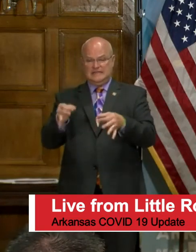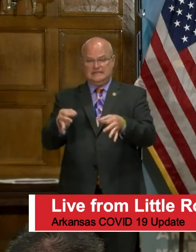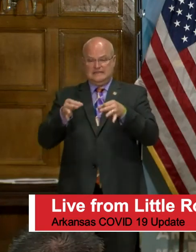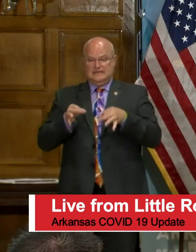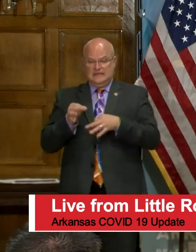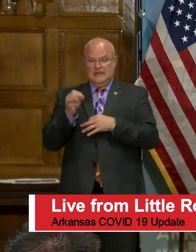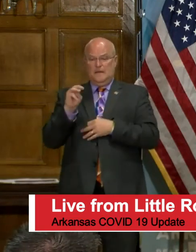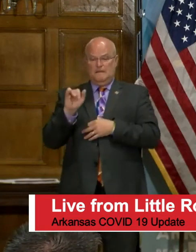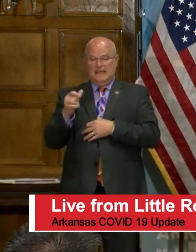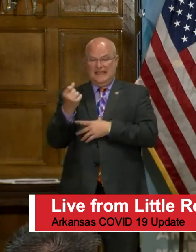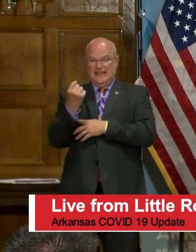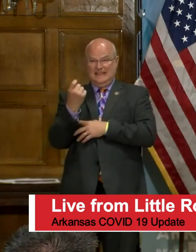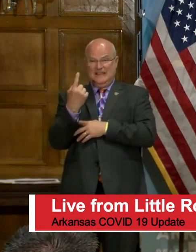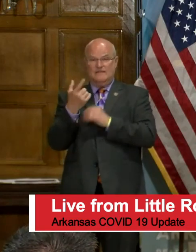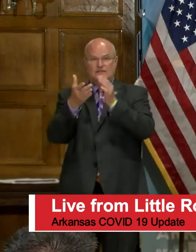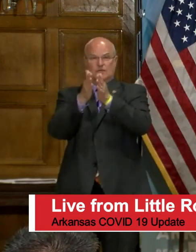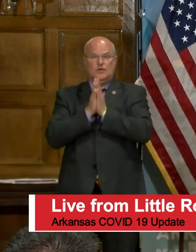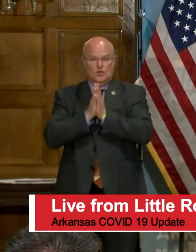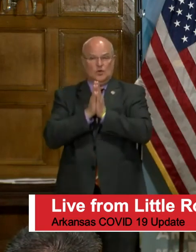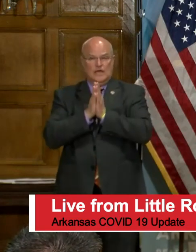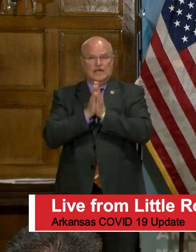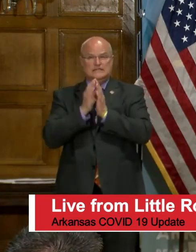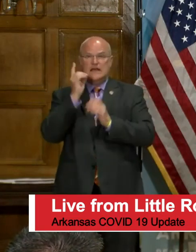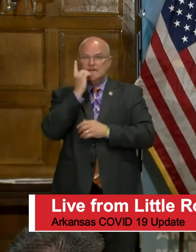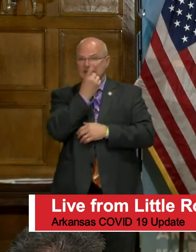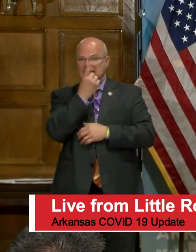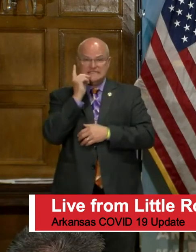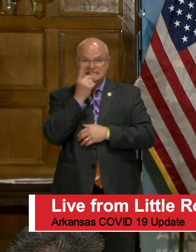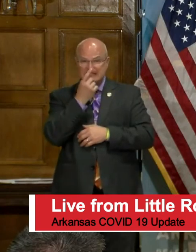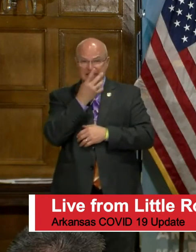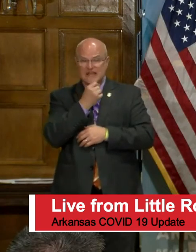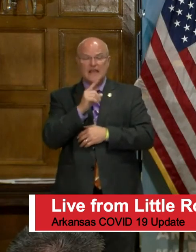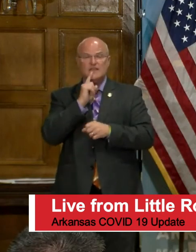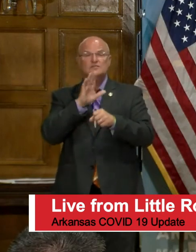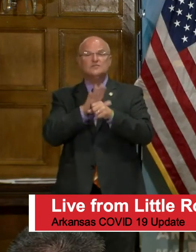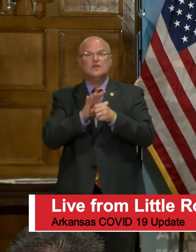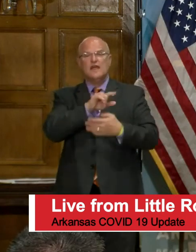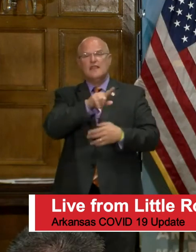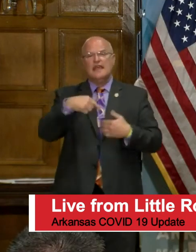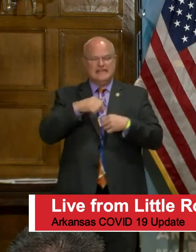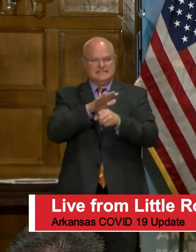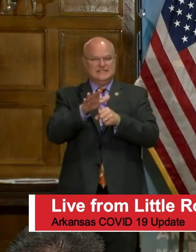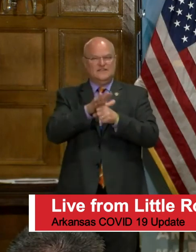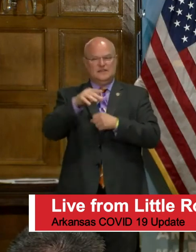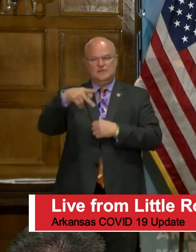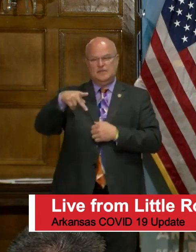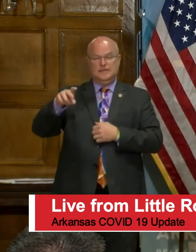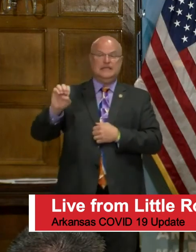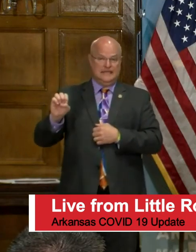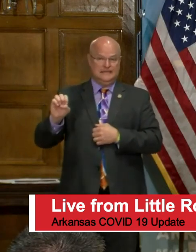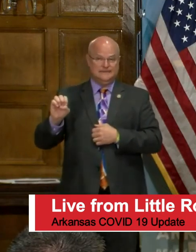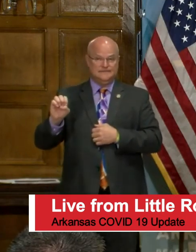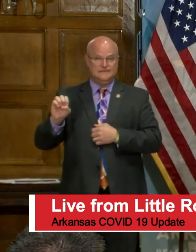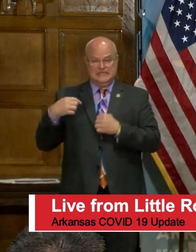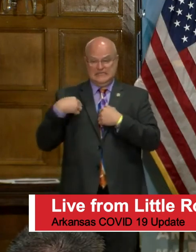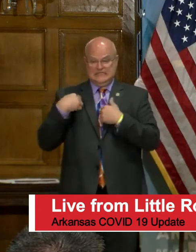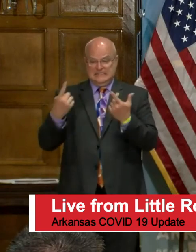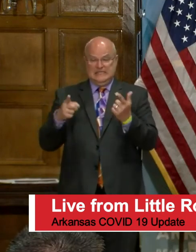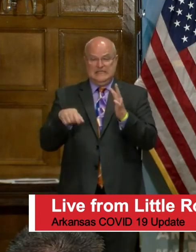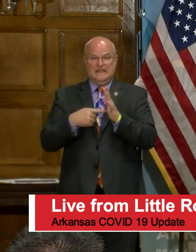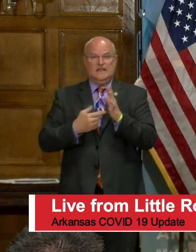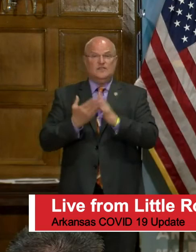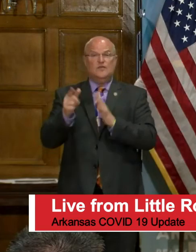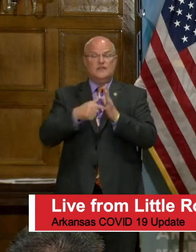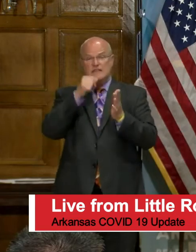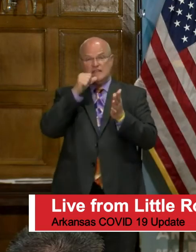May 11th at really the request of the dental and the assurance that they had sufficient PPE. Since then,